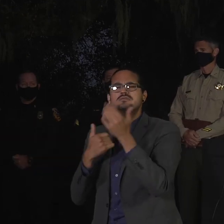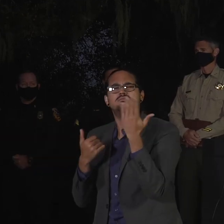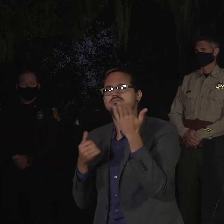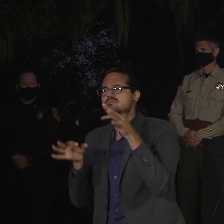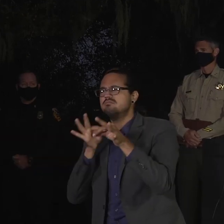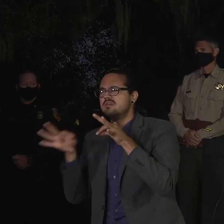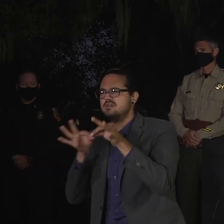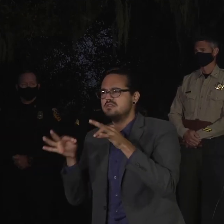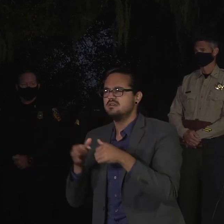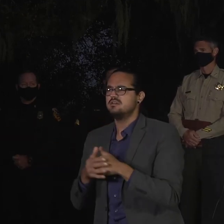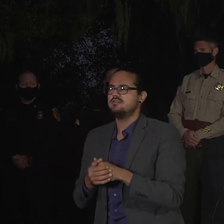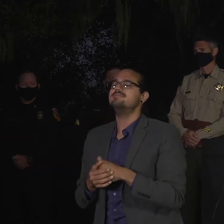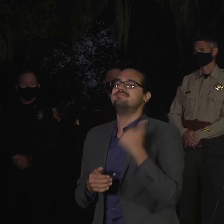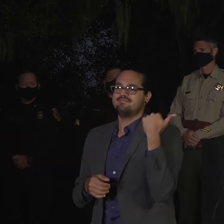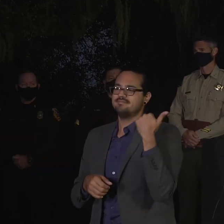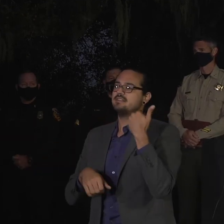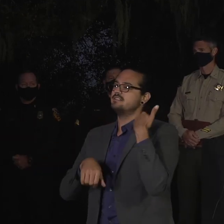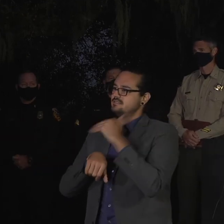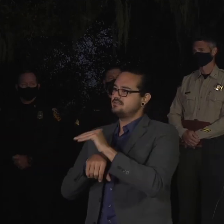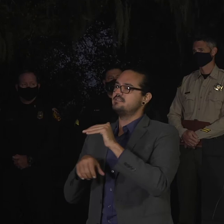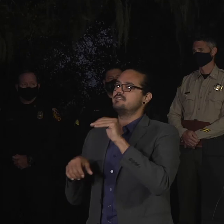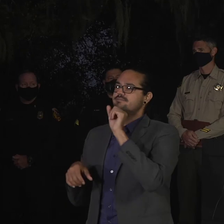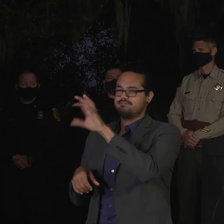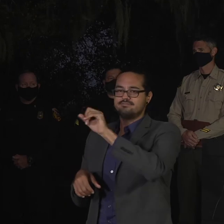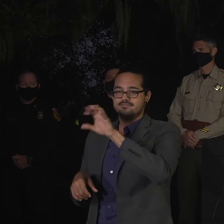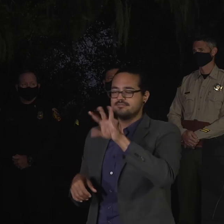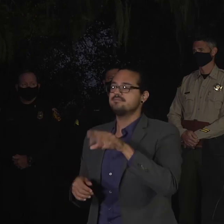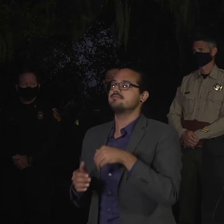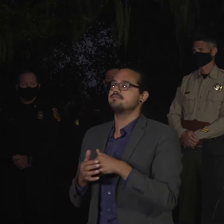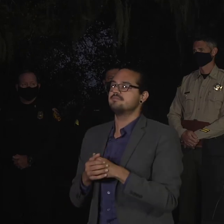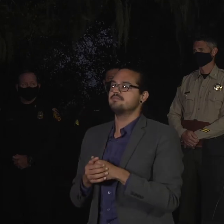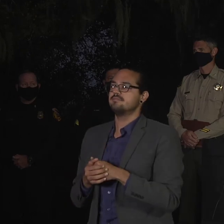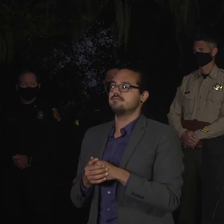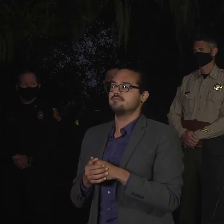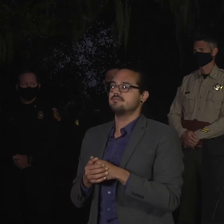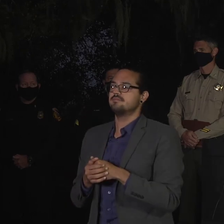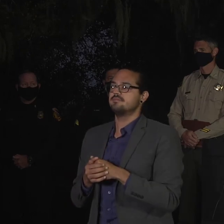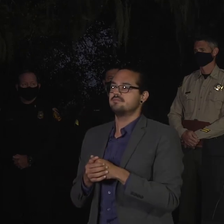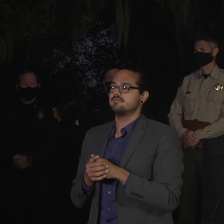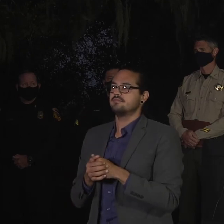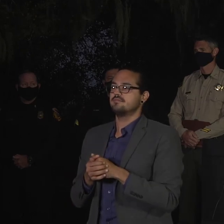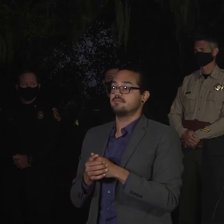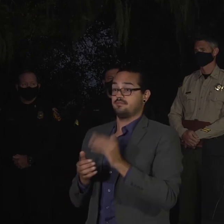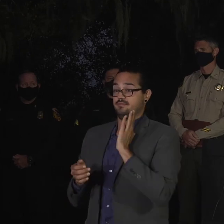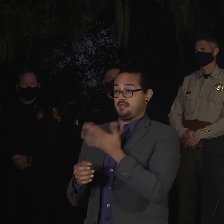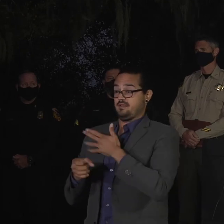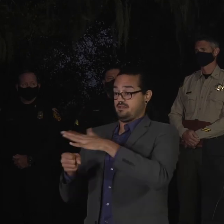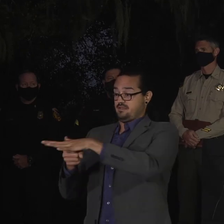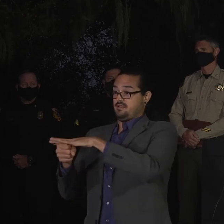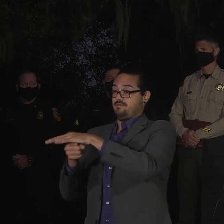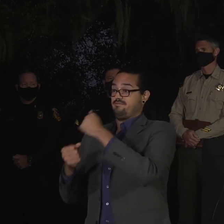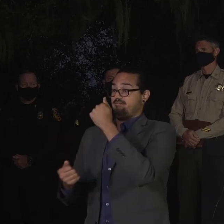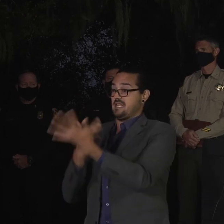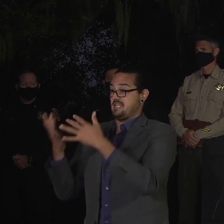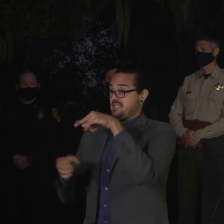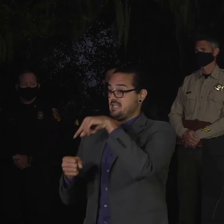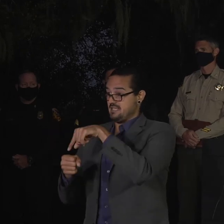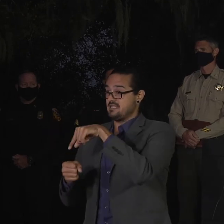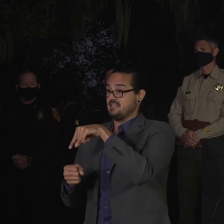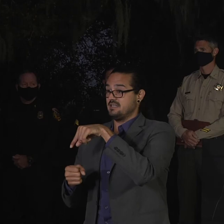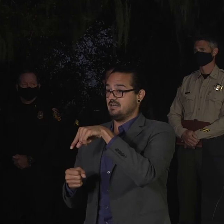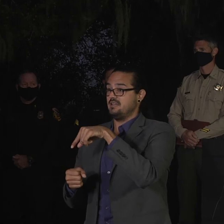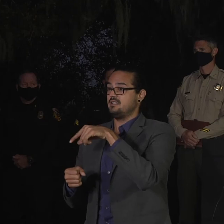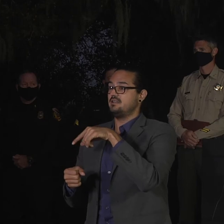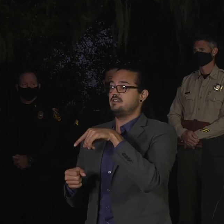night. Anytime someone is operating within our fire area and they are not a part of the plan or in communications with the crews that are on the ground in that